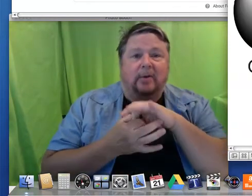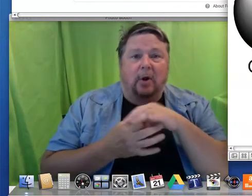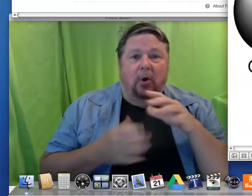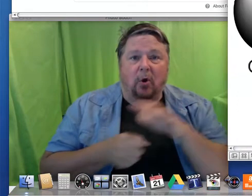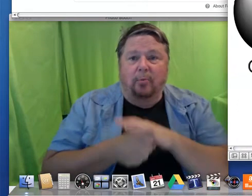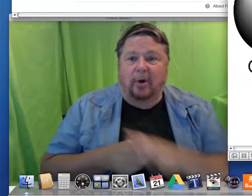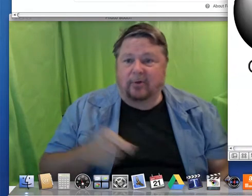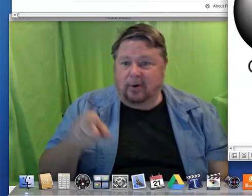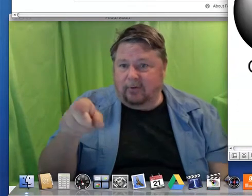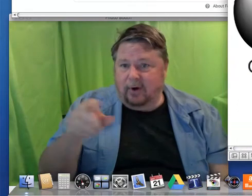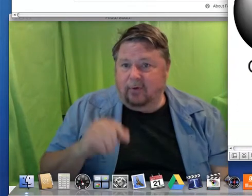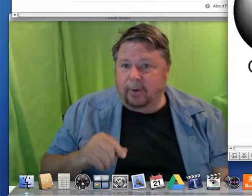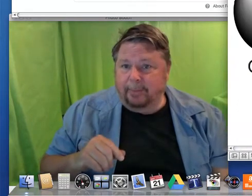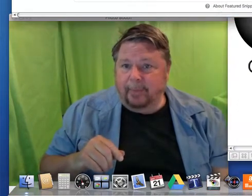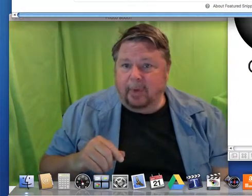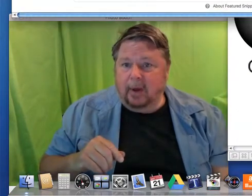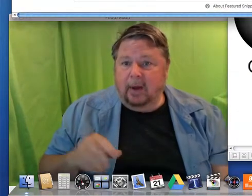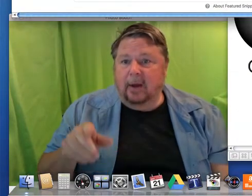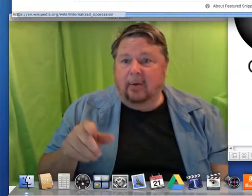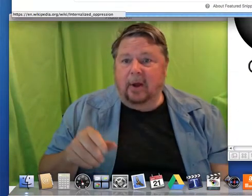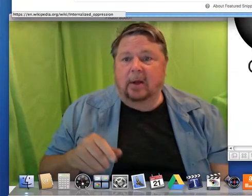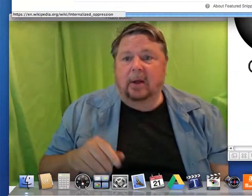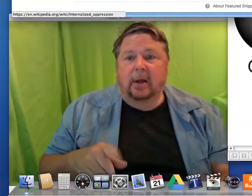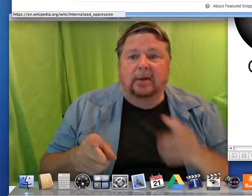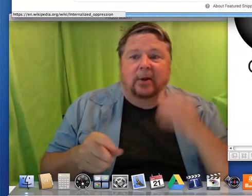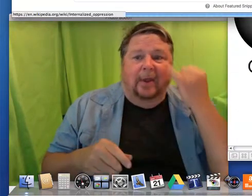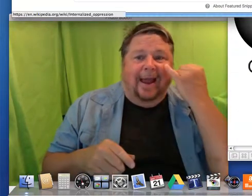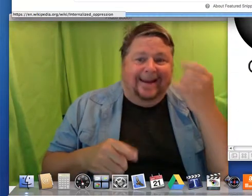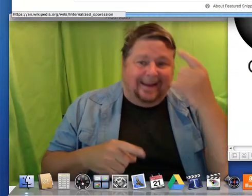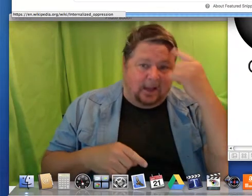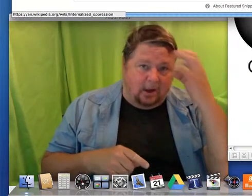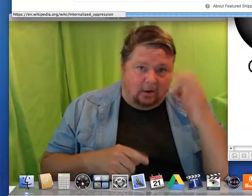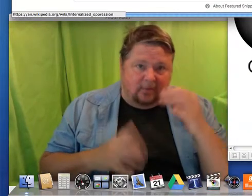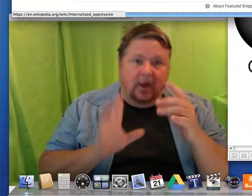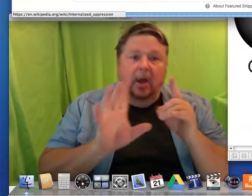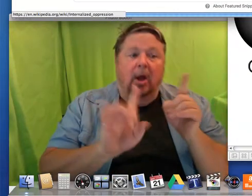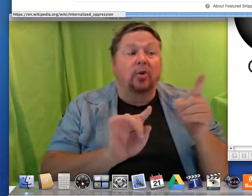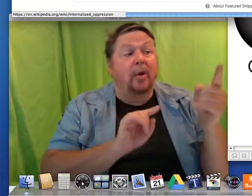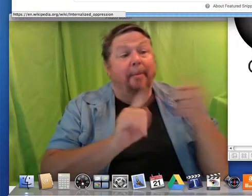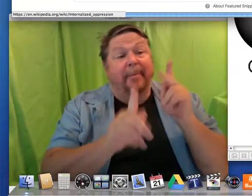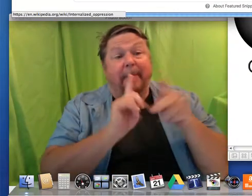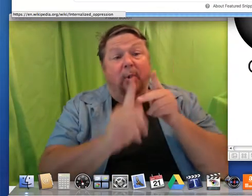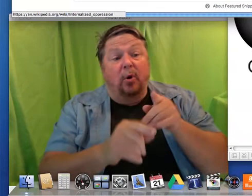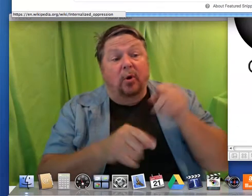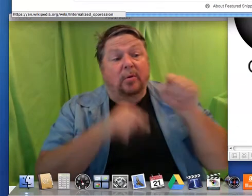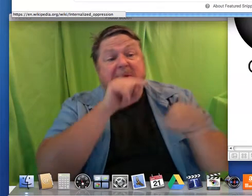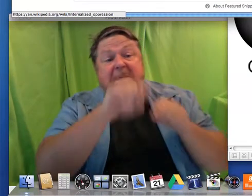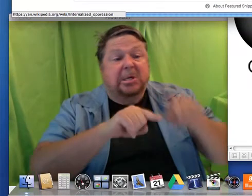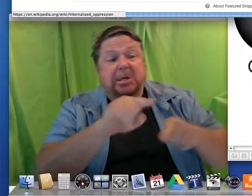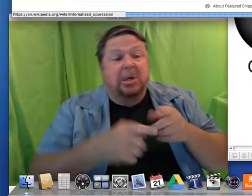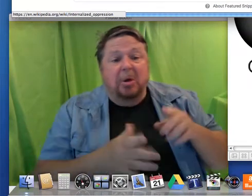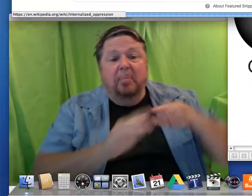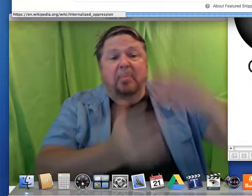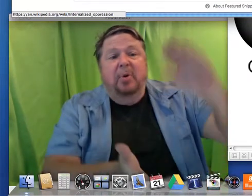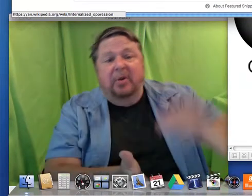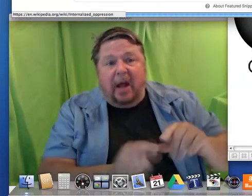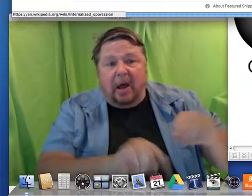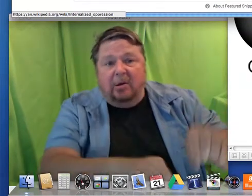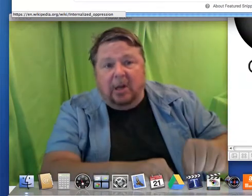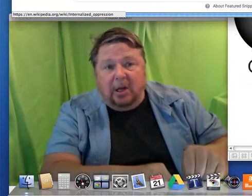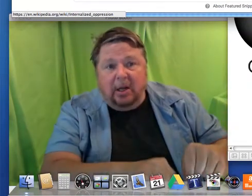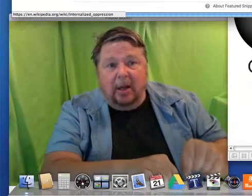internalized oppression. It's right over here. Okay, so the idea of some people put